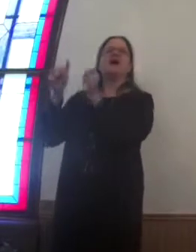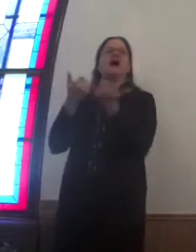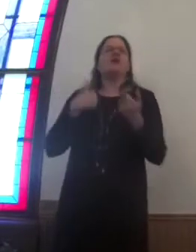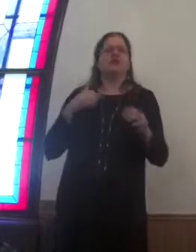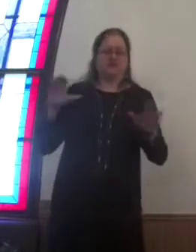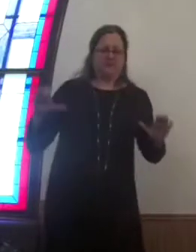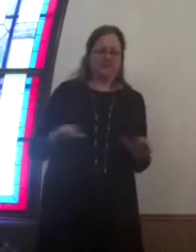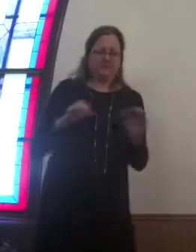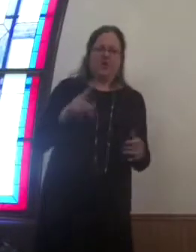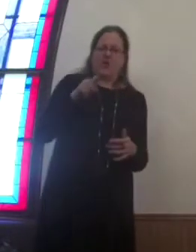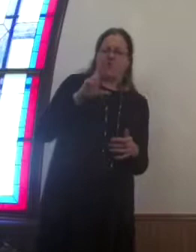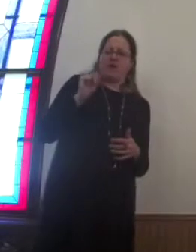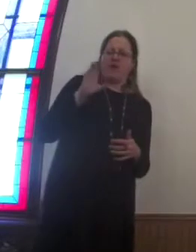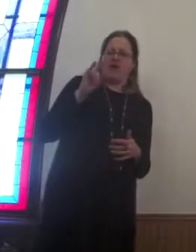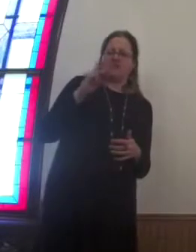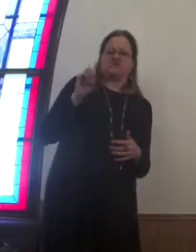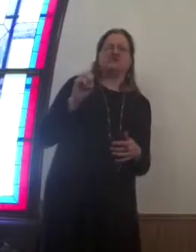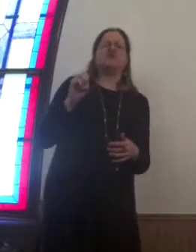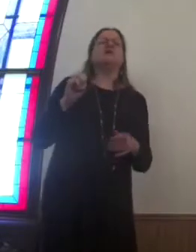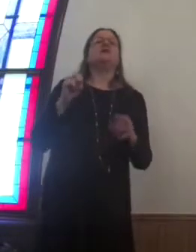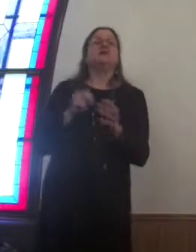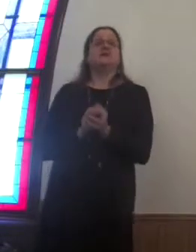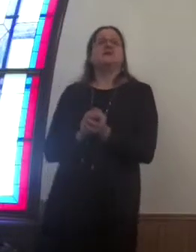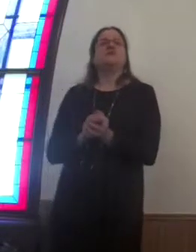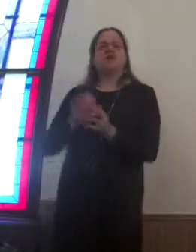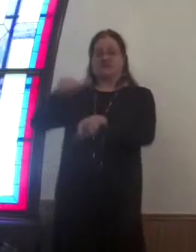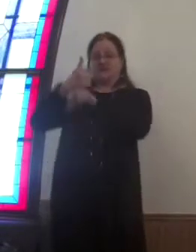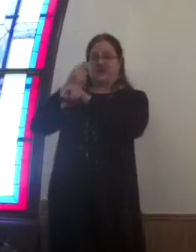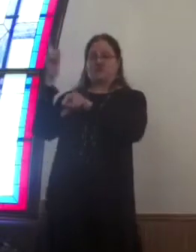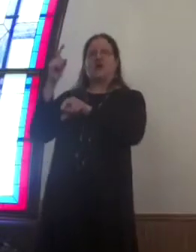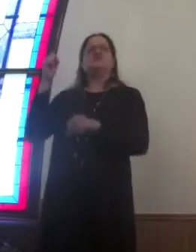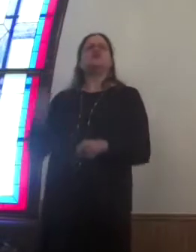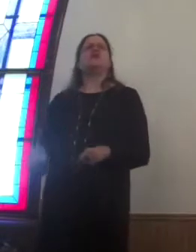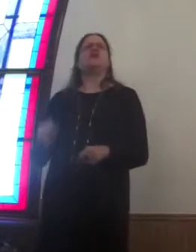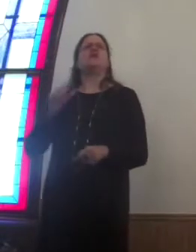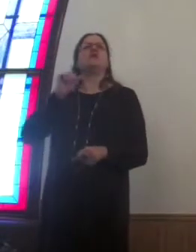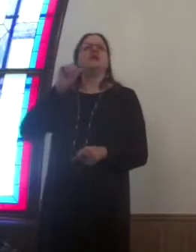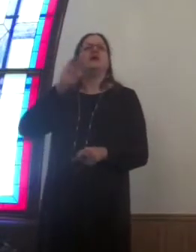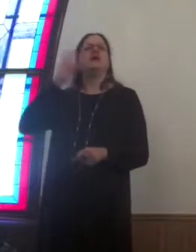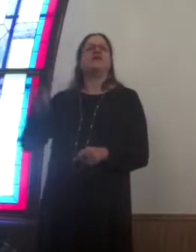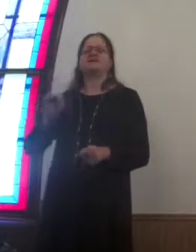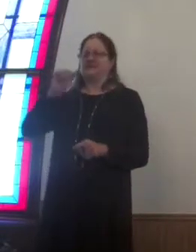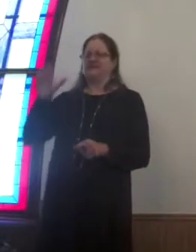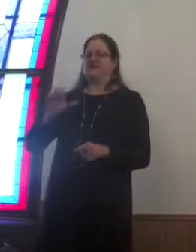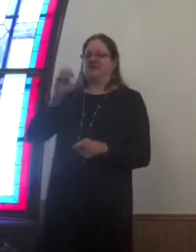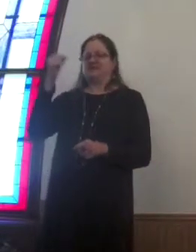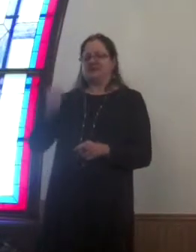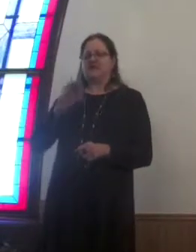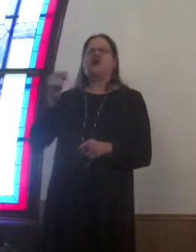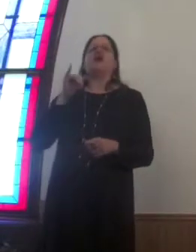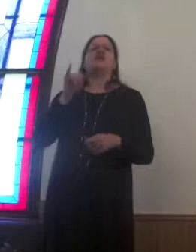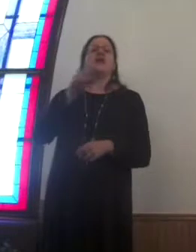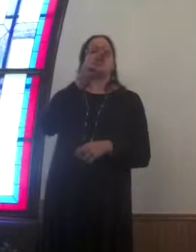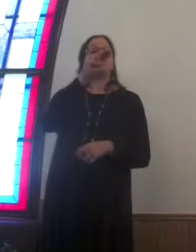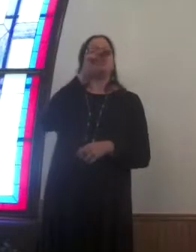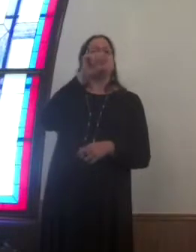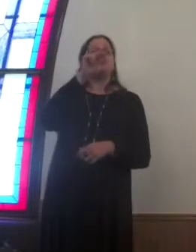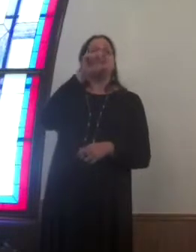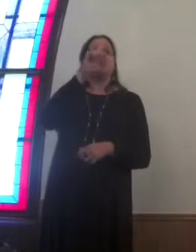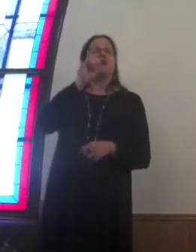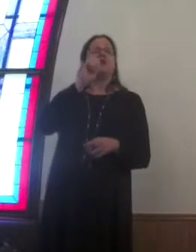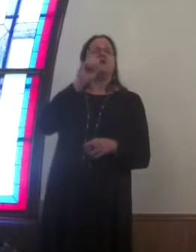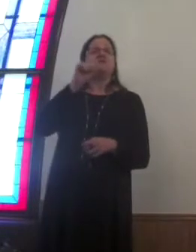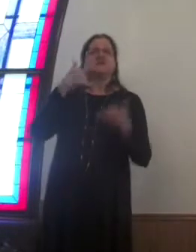It's set in South Africa under the apartheid, and it was in the time when Nelson Mandela was still in prison